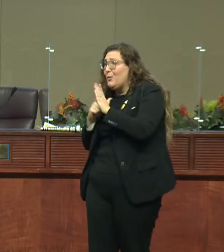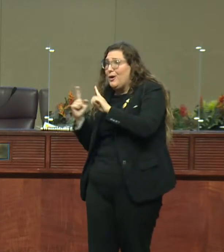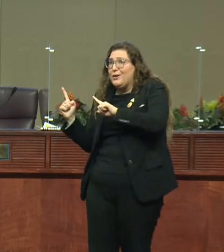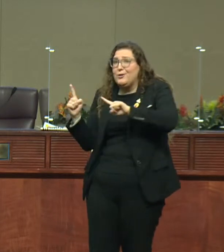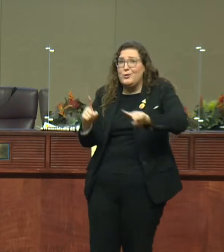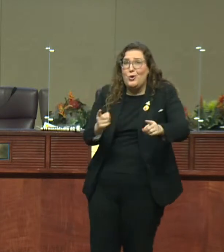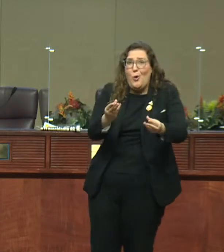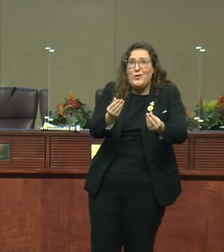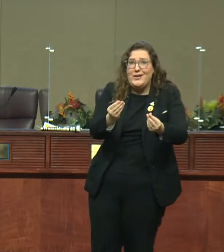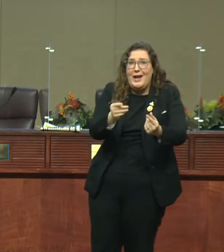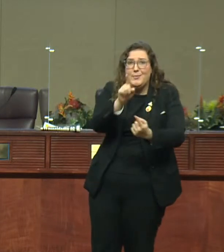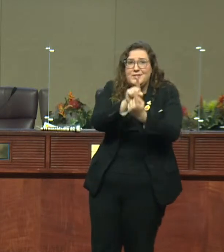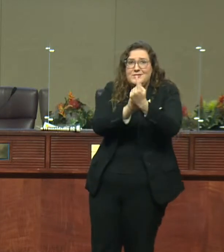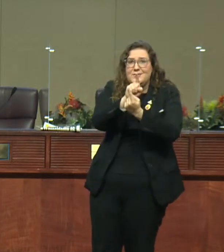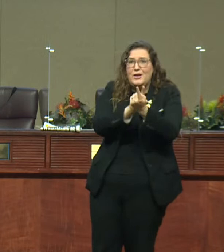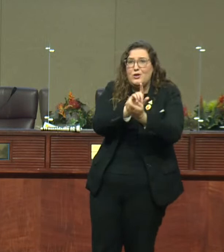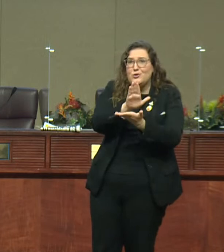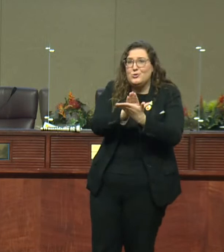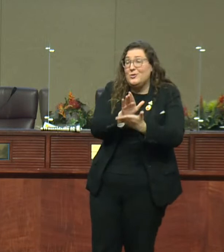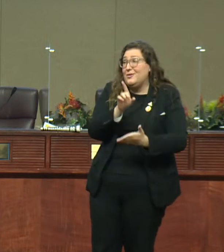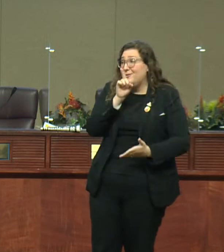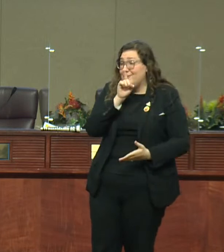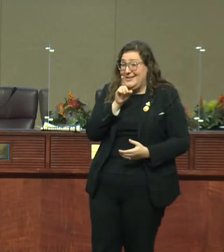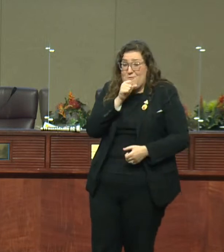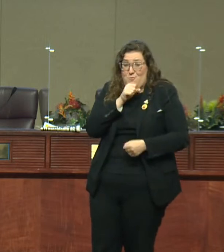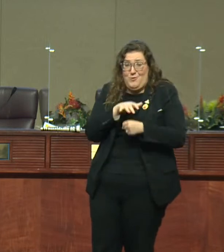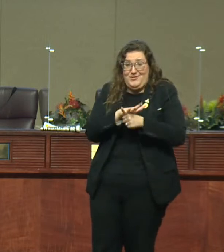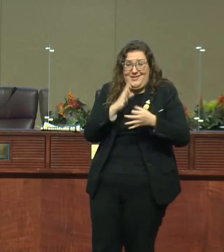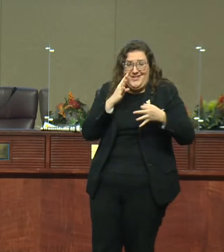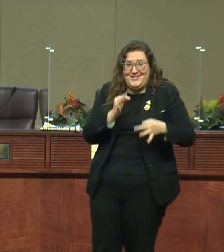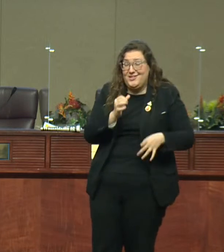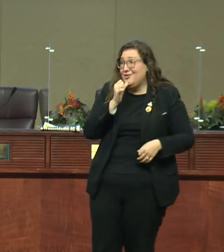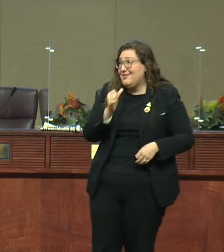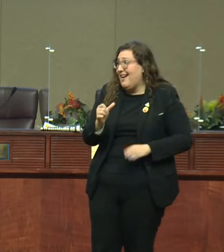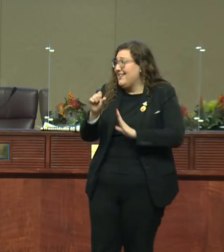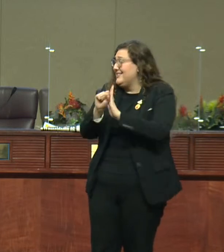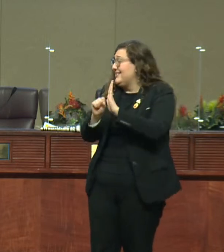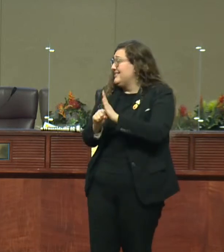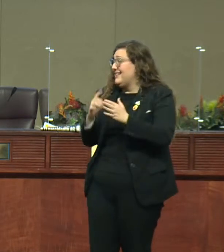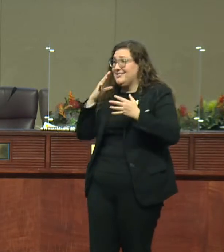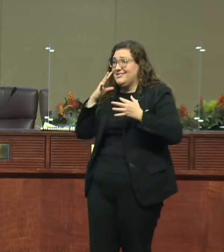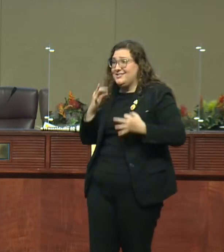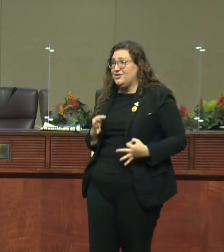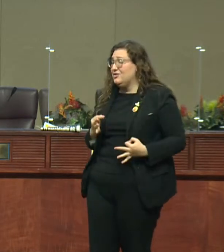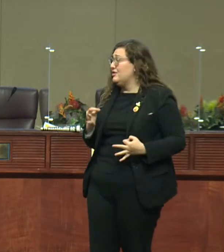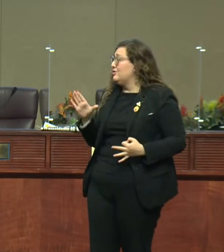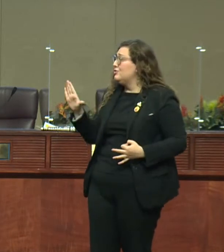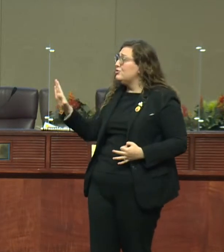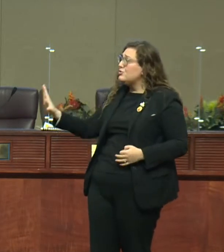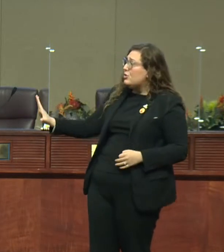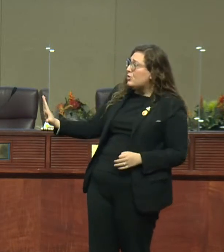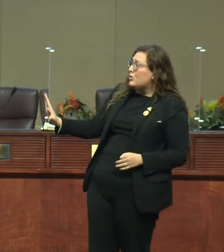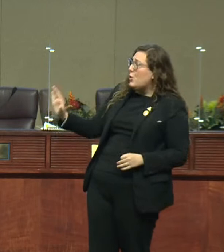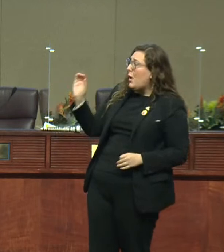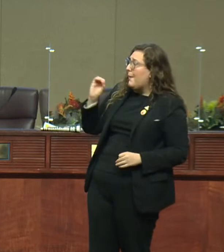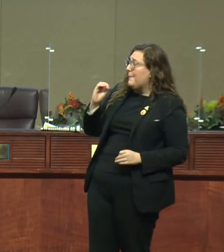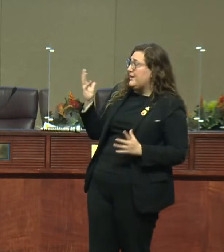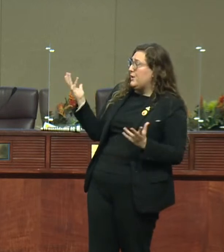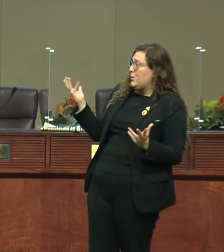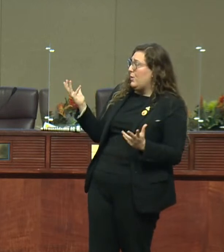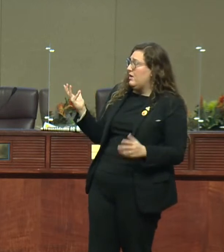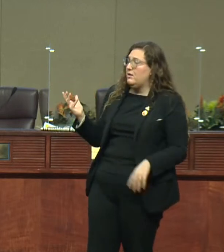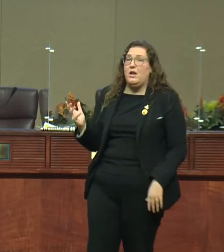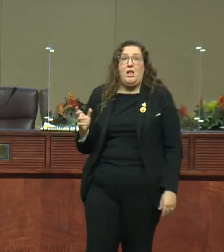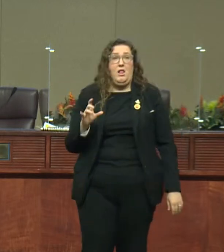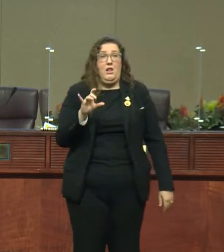state. What do you think should be done in that scenario as far as from a health perspective, next year? Oh, that